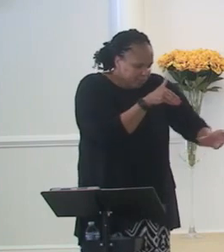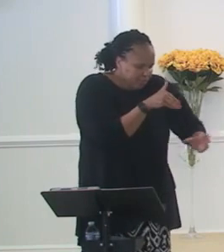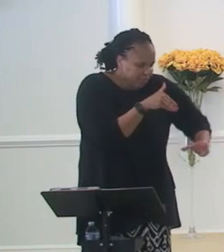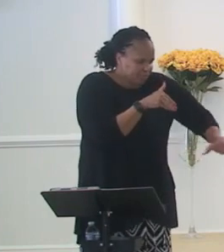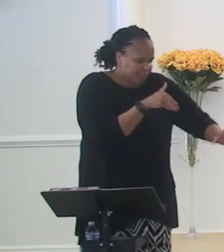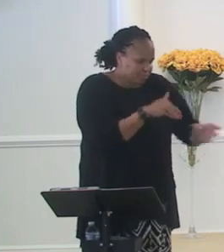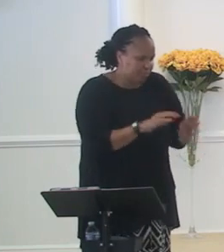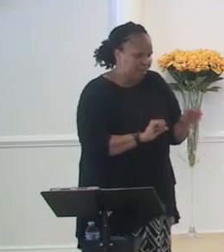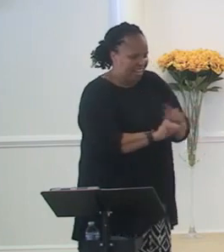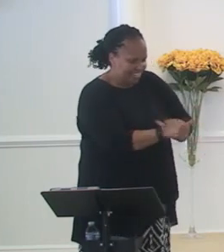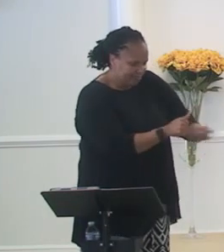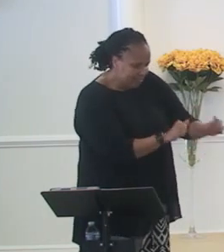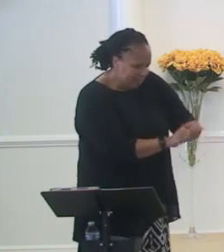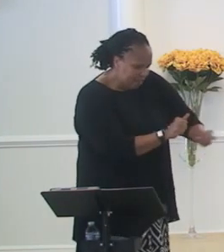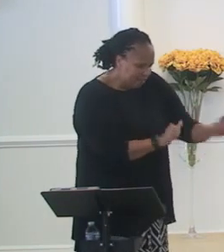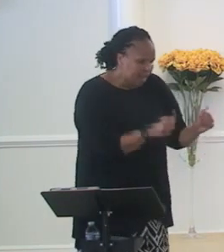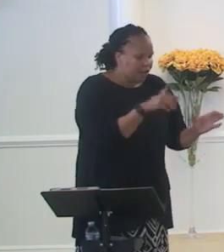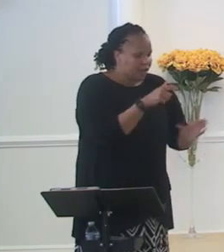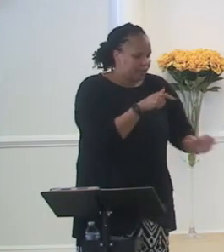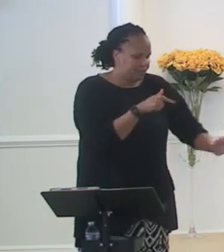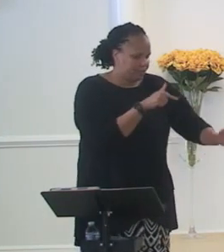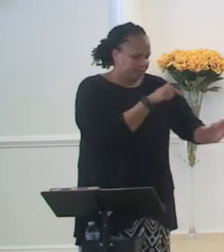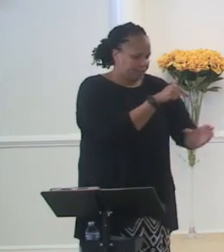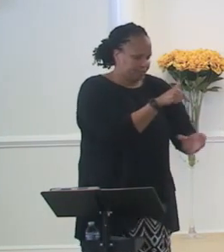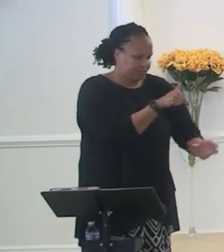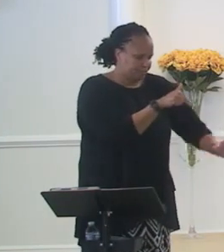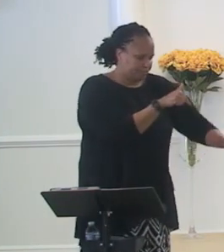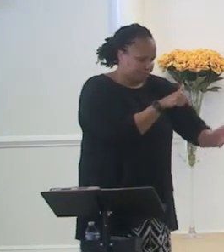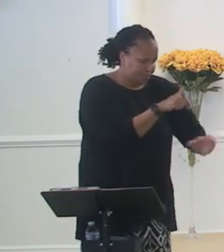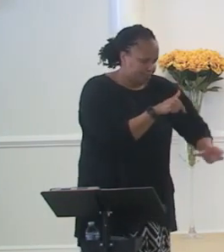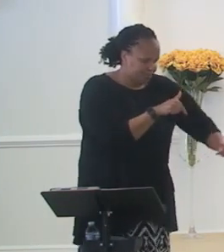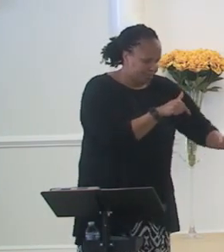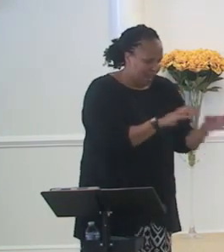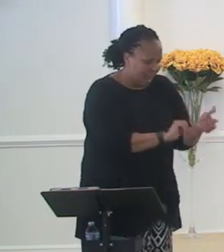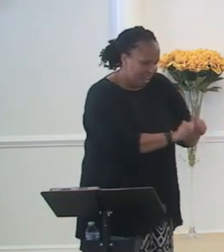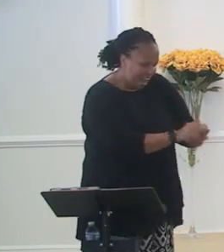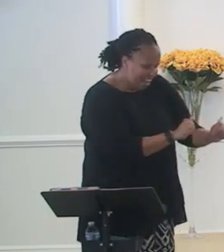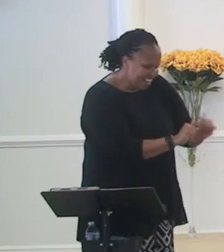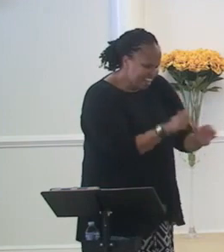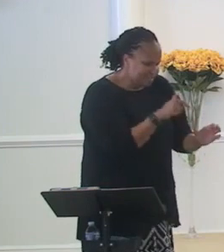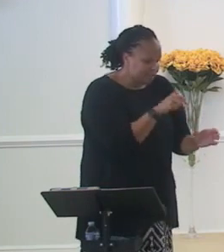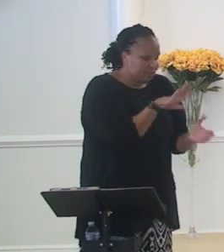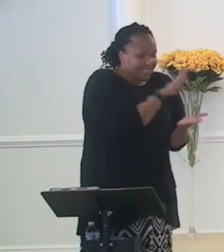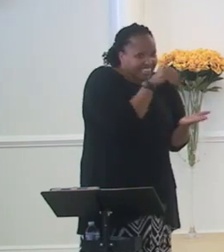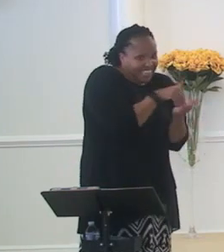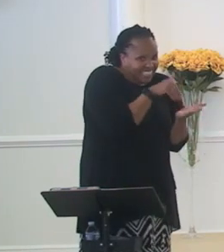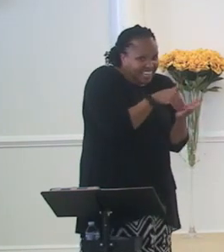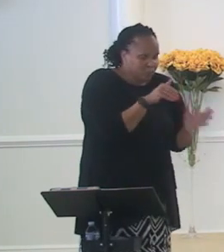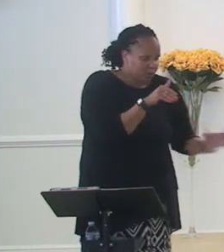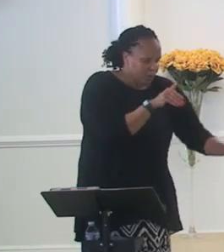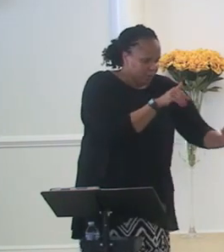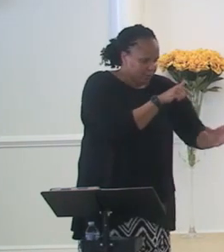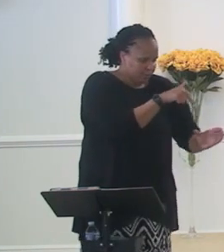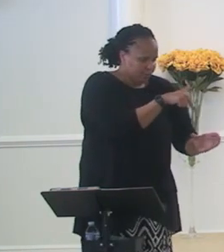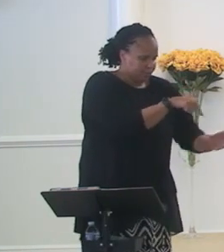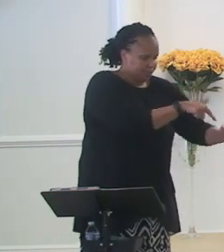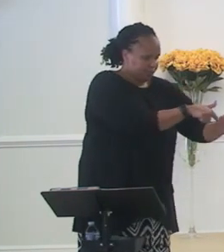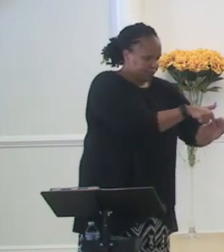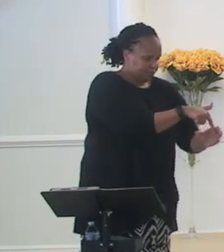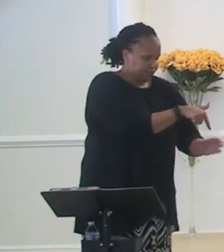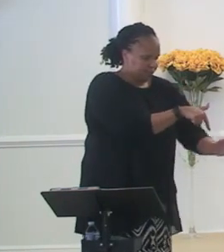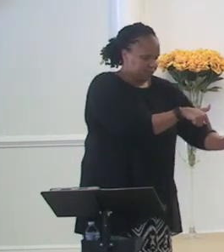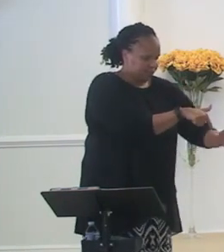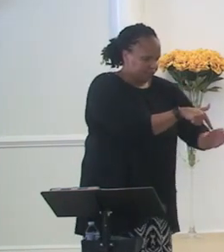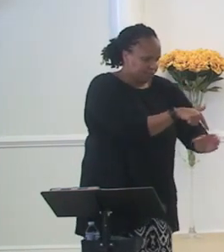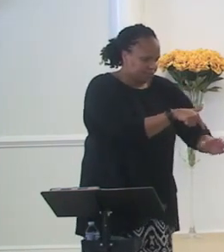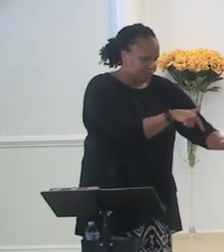the potter. And while the wind was spinning, the clay sat right there in the center. And when the wheel